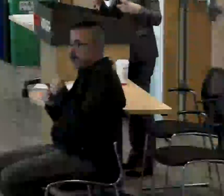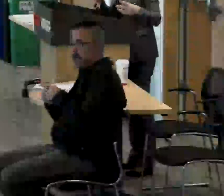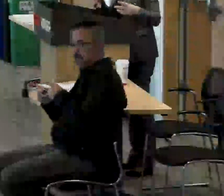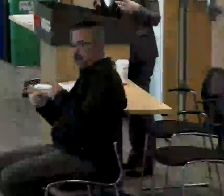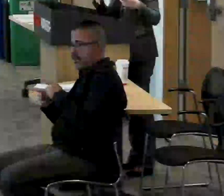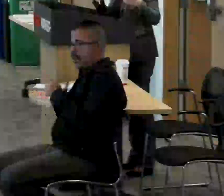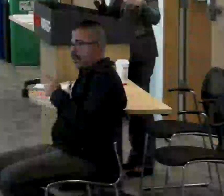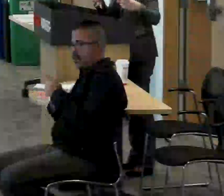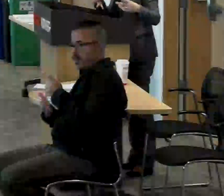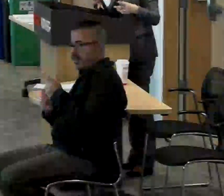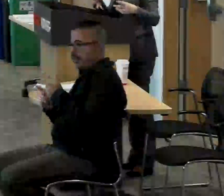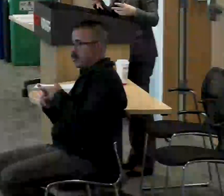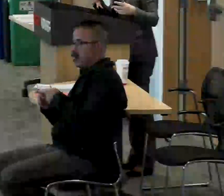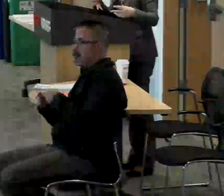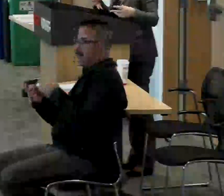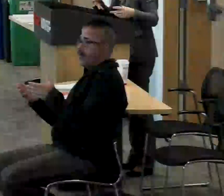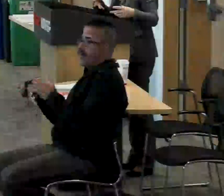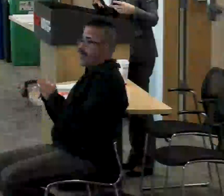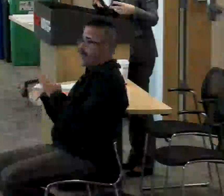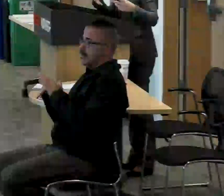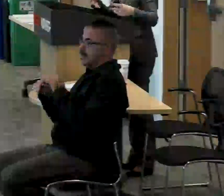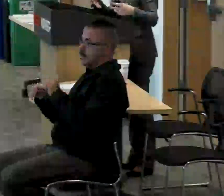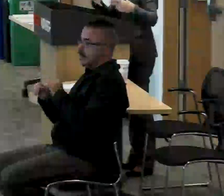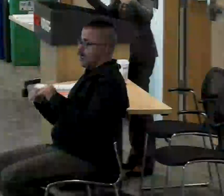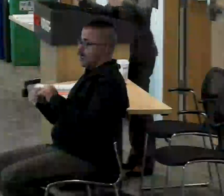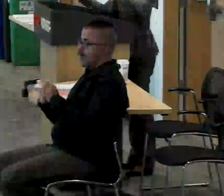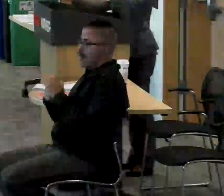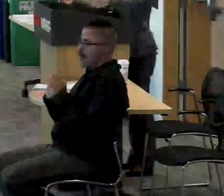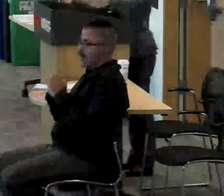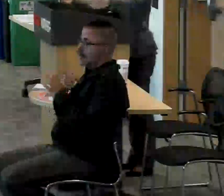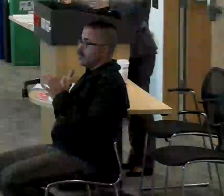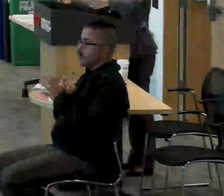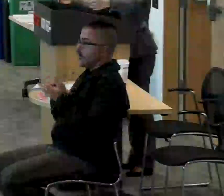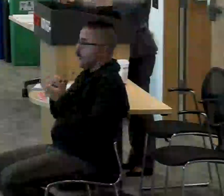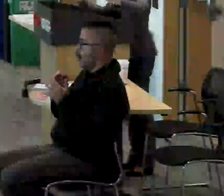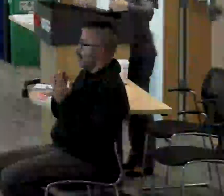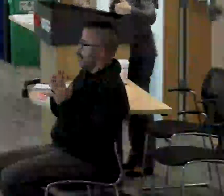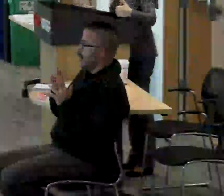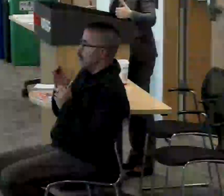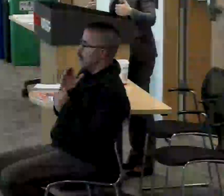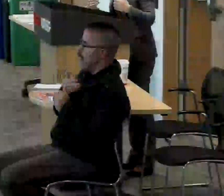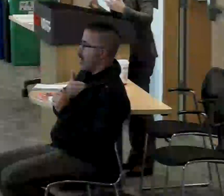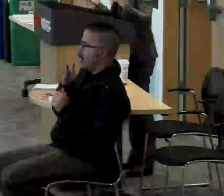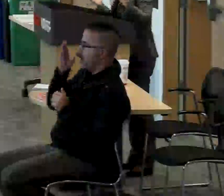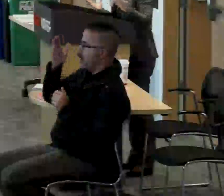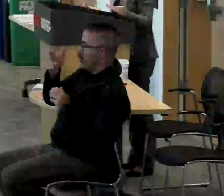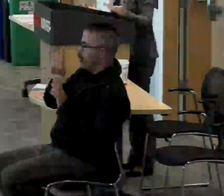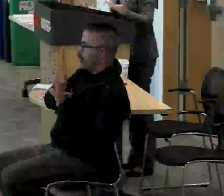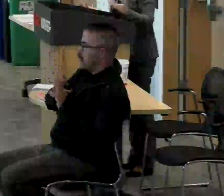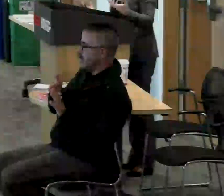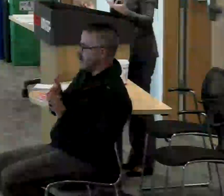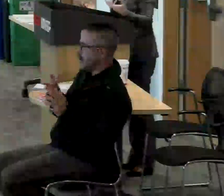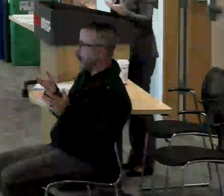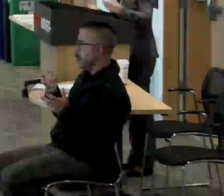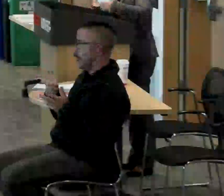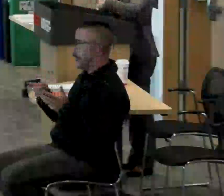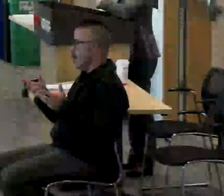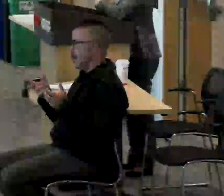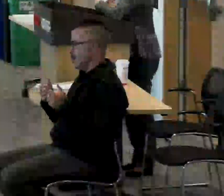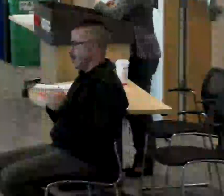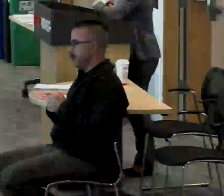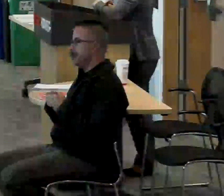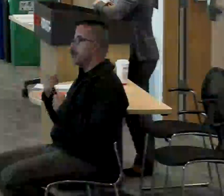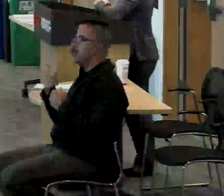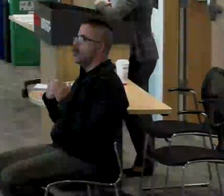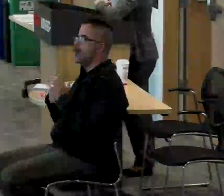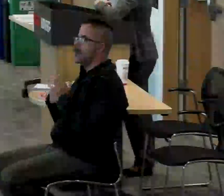with providing the accessibility requirements that we learned from our future participants that they wanted. An example of